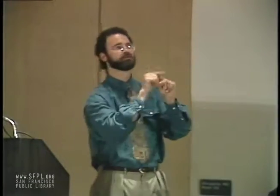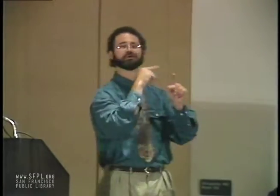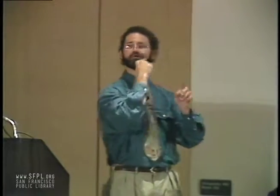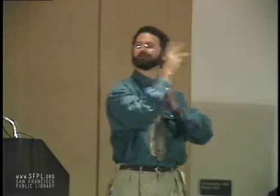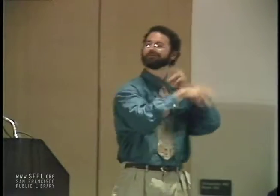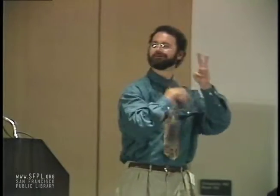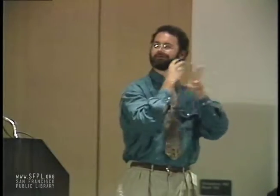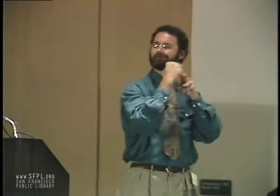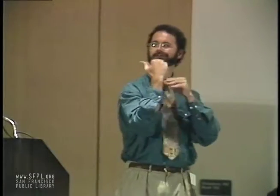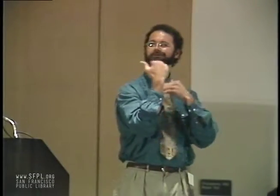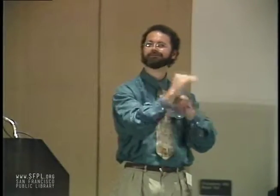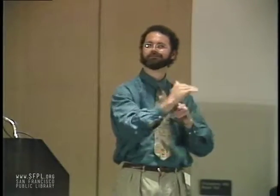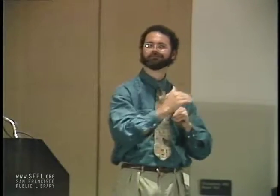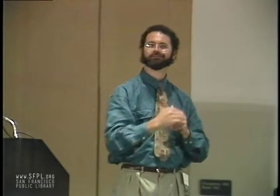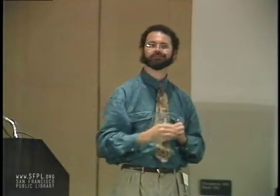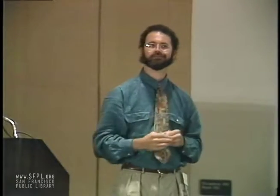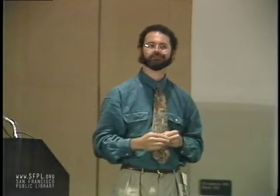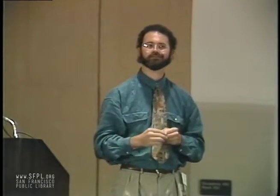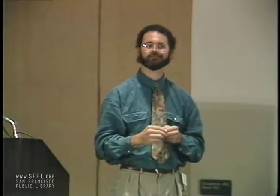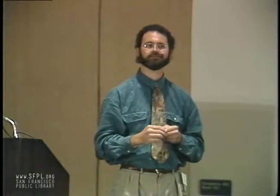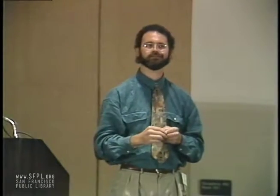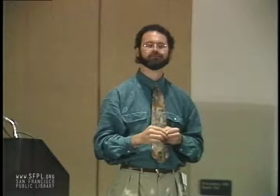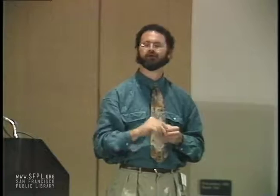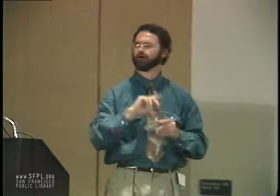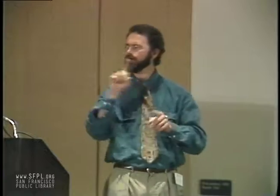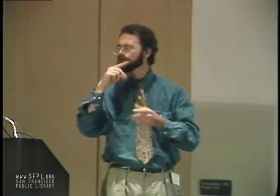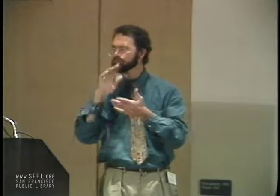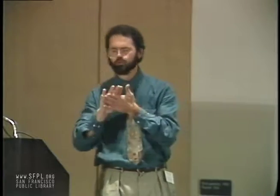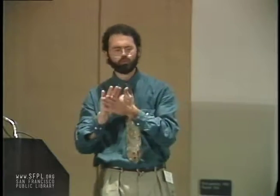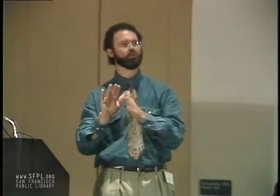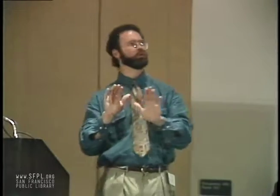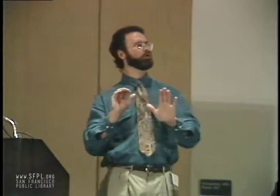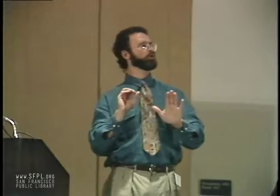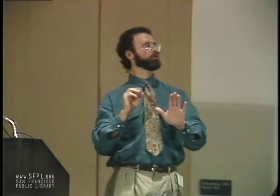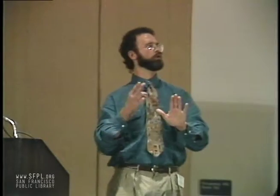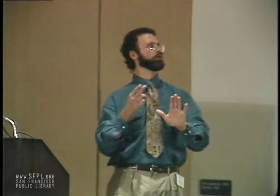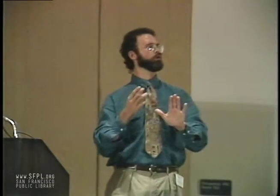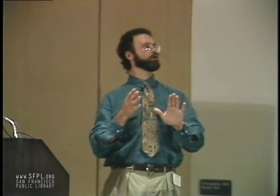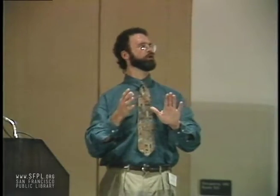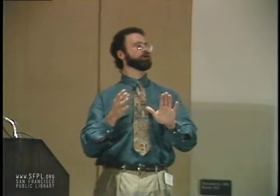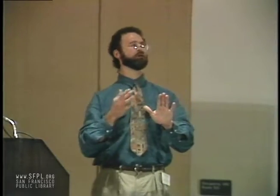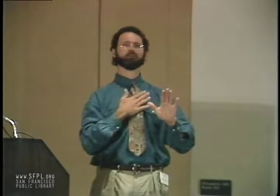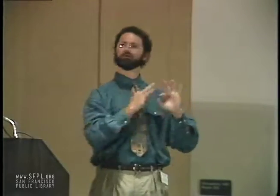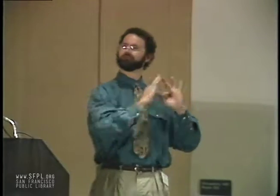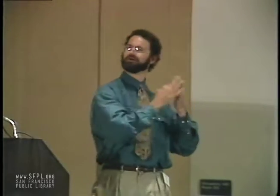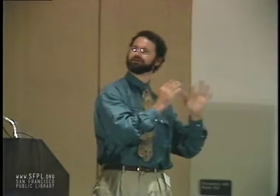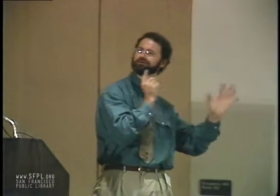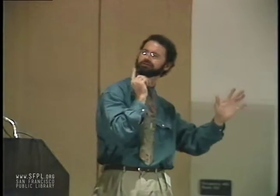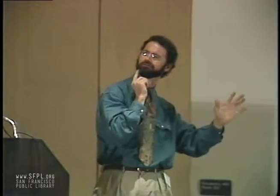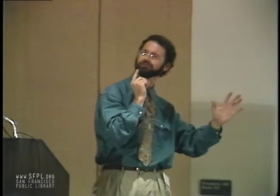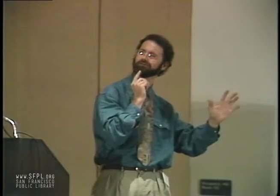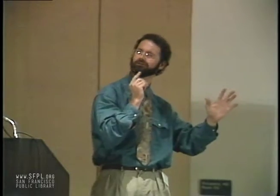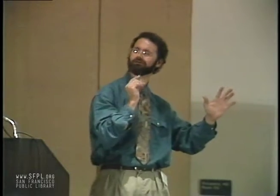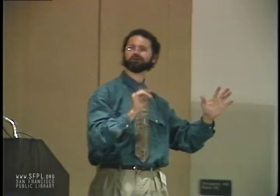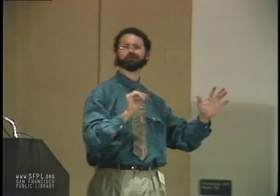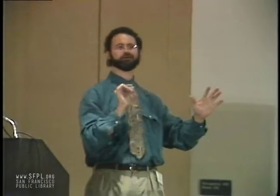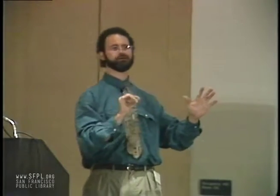He grew up on a farm, so his exposure to the rest of the world was somewhat limited. And so it was only when he went to school